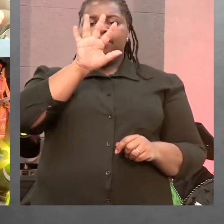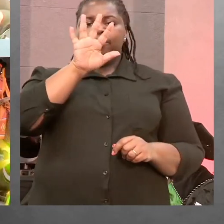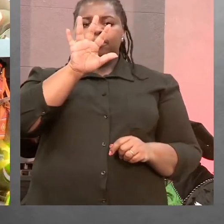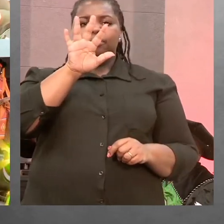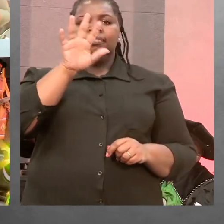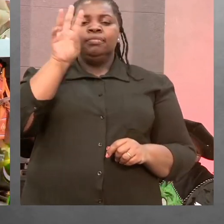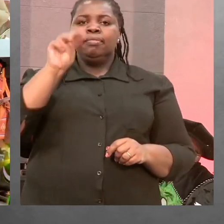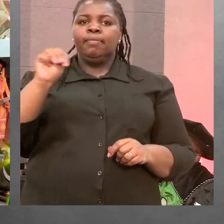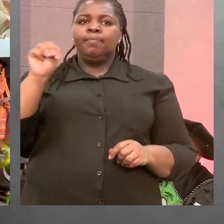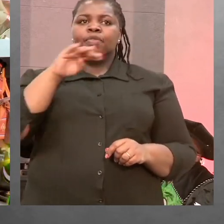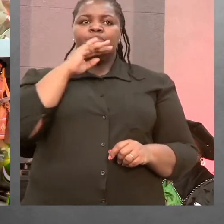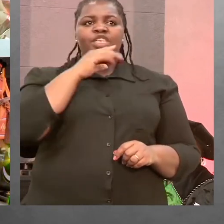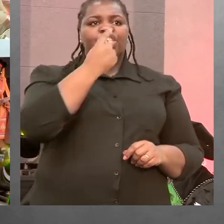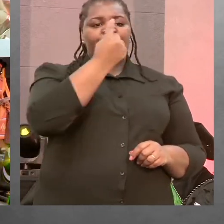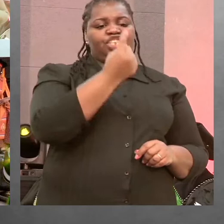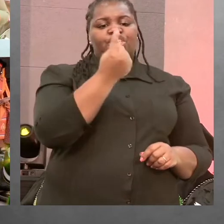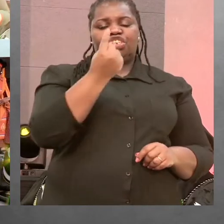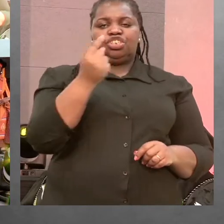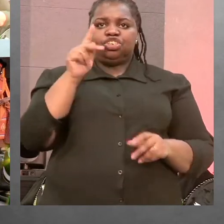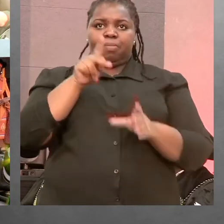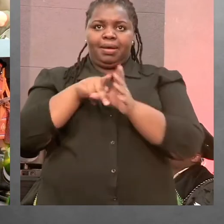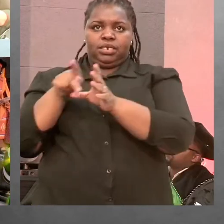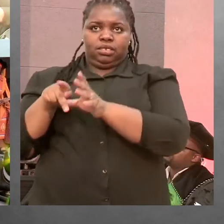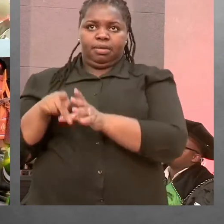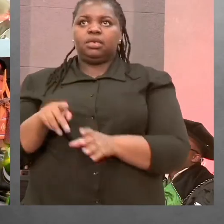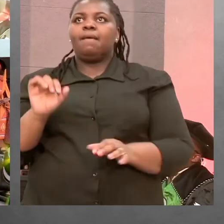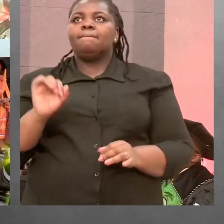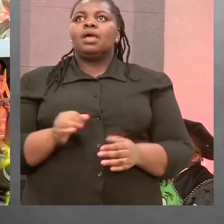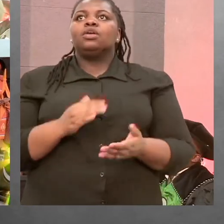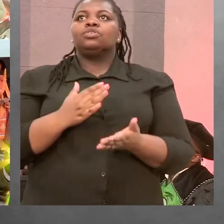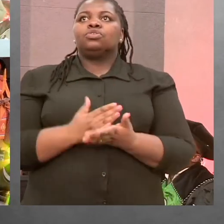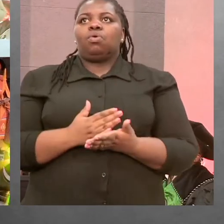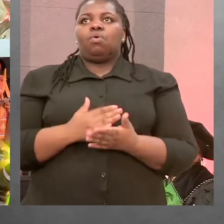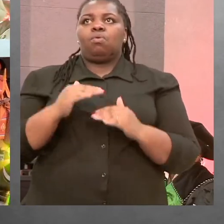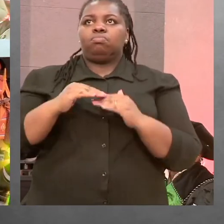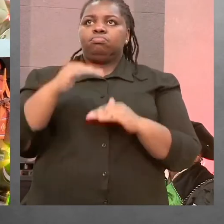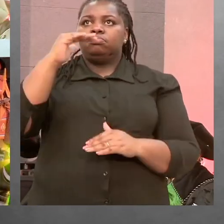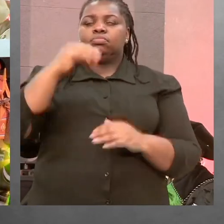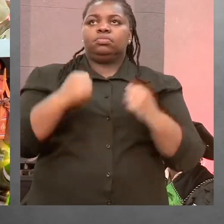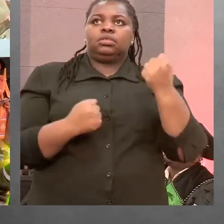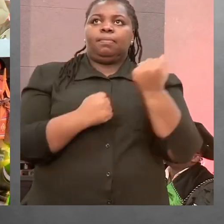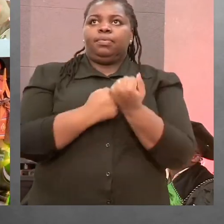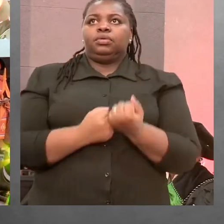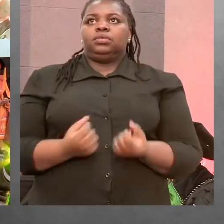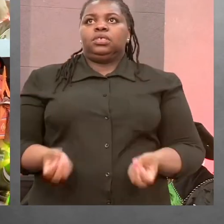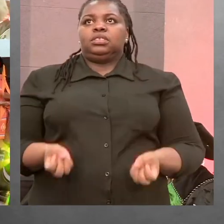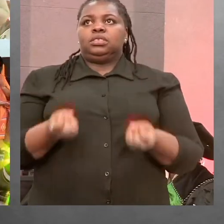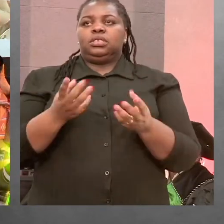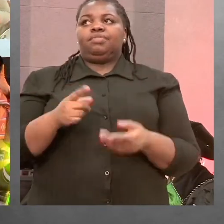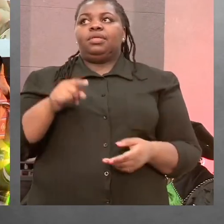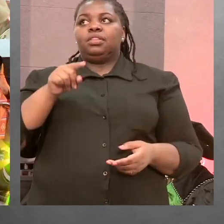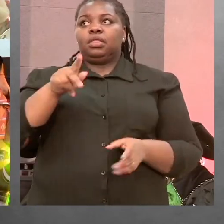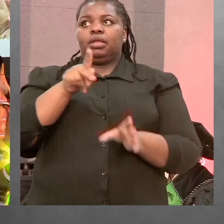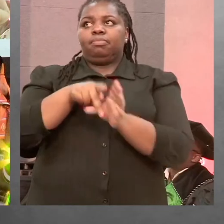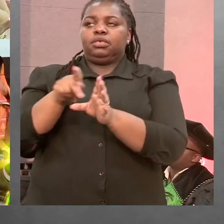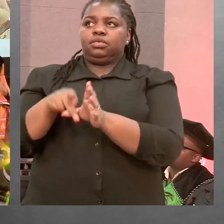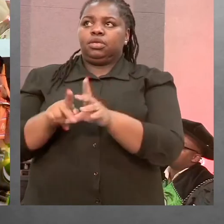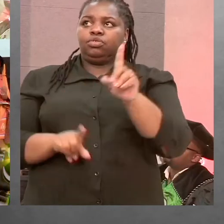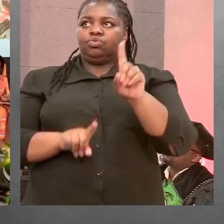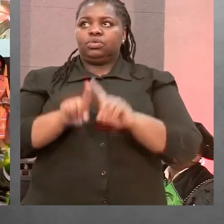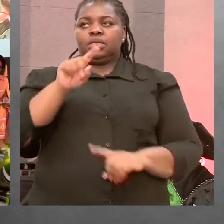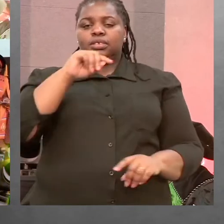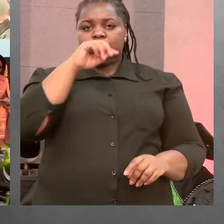per participant to ensure maximum support is given to that participant to